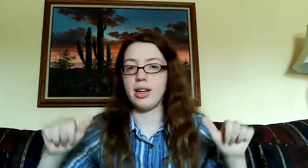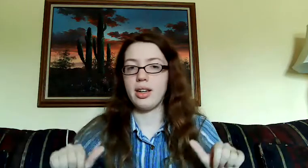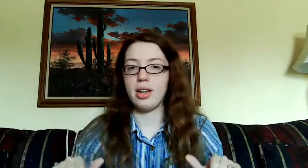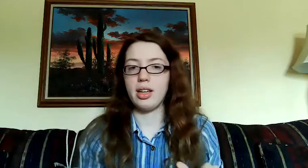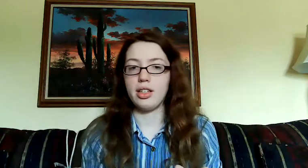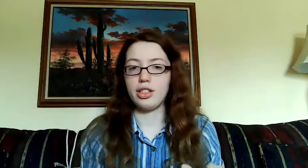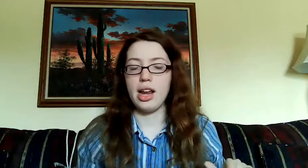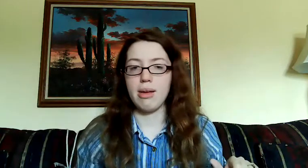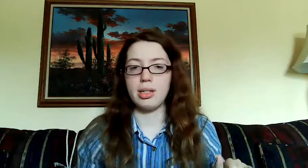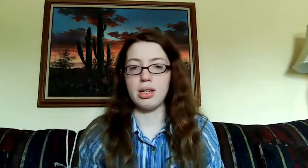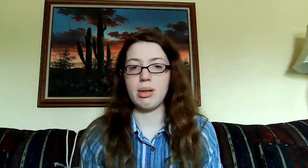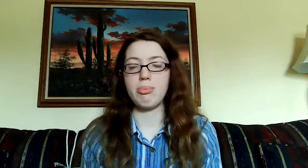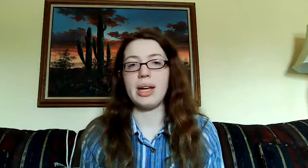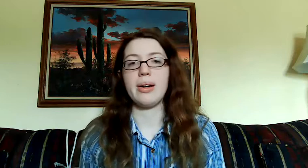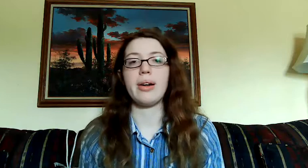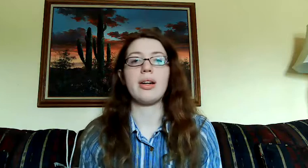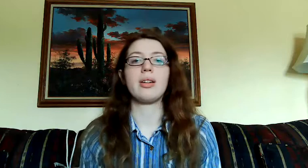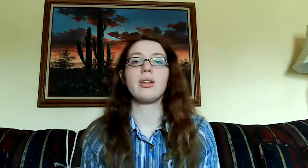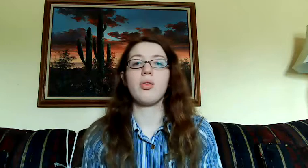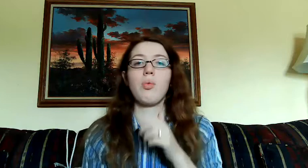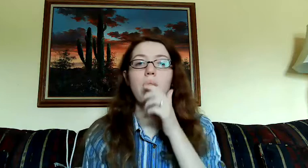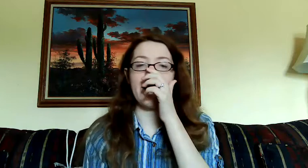the shape is a little bit bigger, wider.